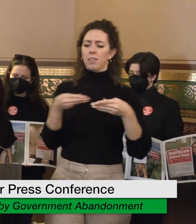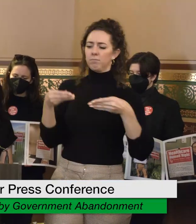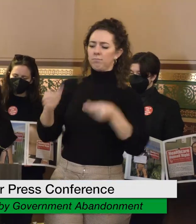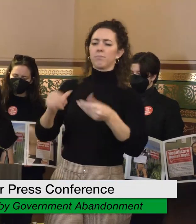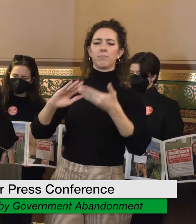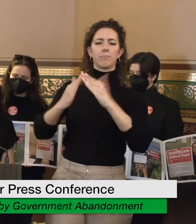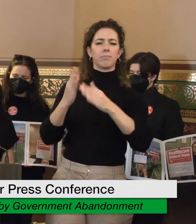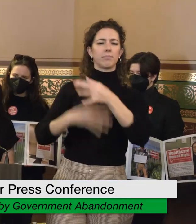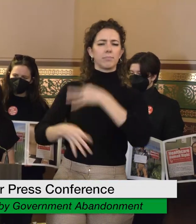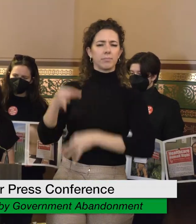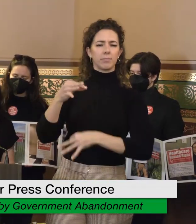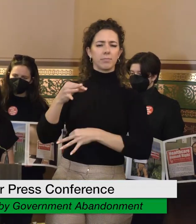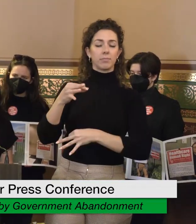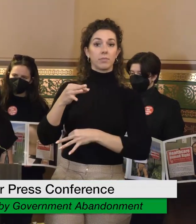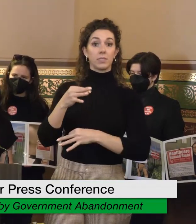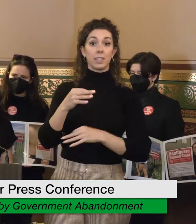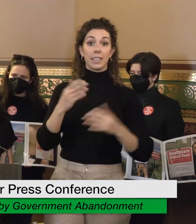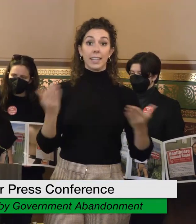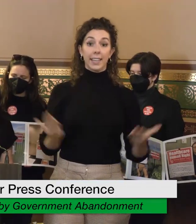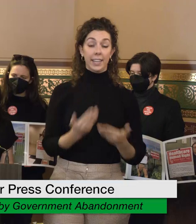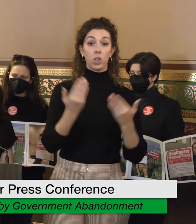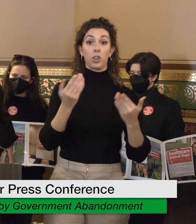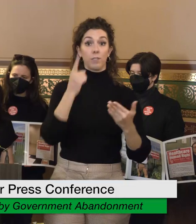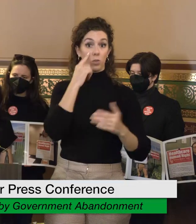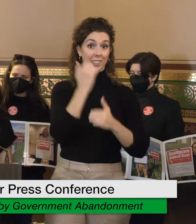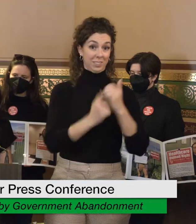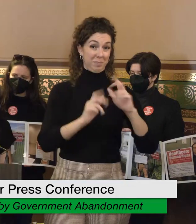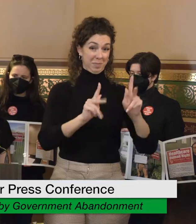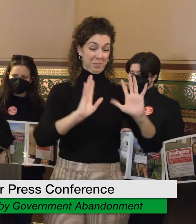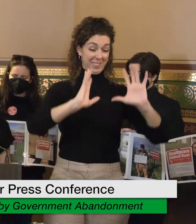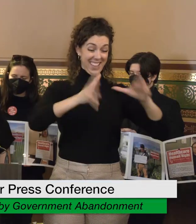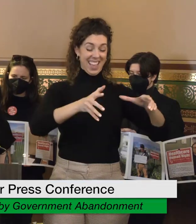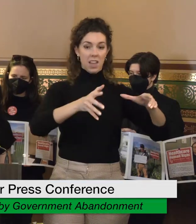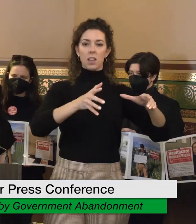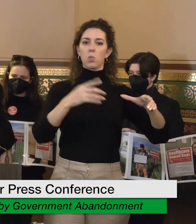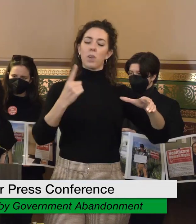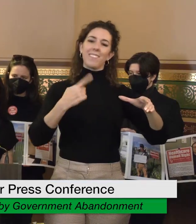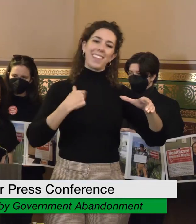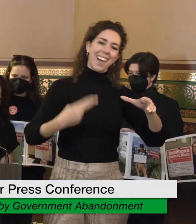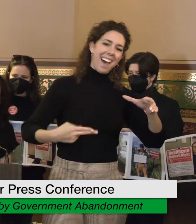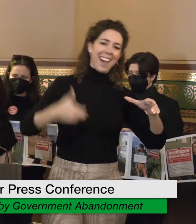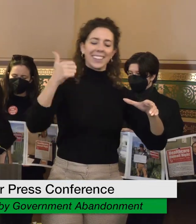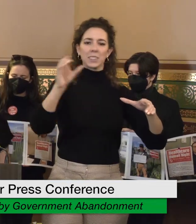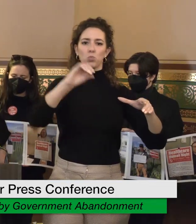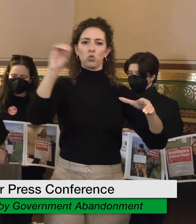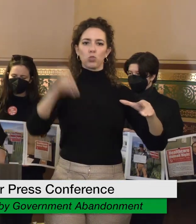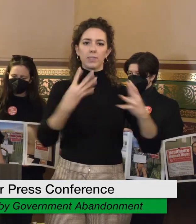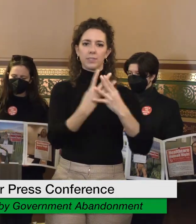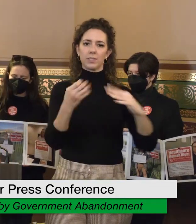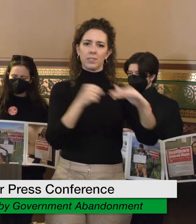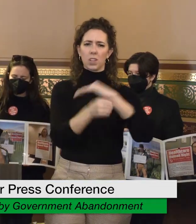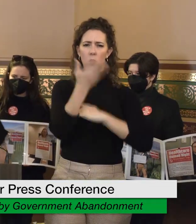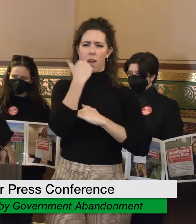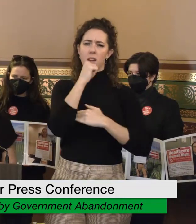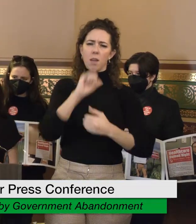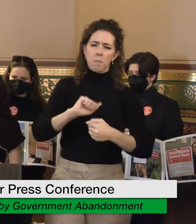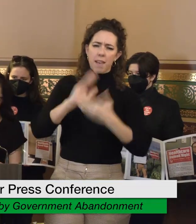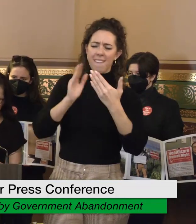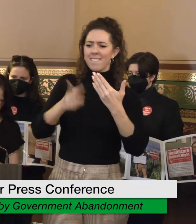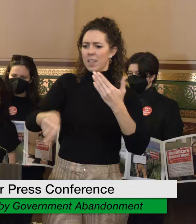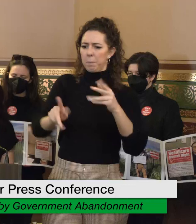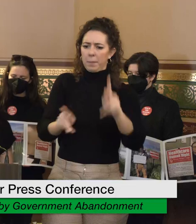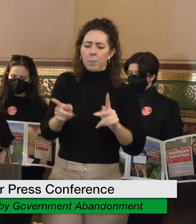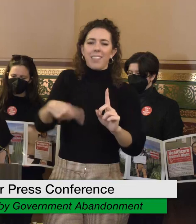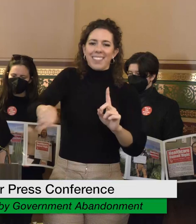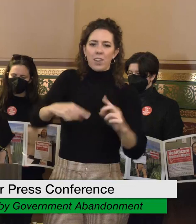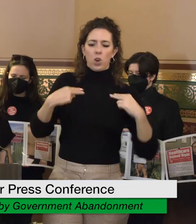We have one of the highest rates of incarceration per capita, and there is no reason there needs to be like this. Let's treat people like humans instead of taking away their basic